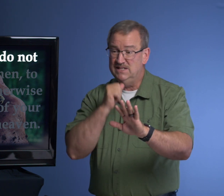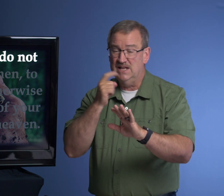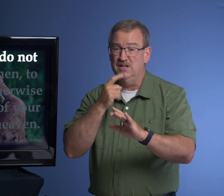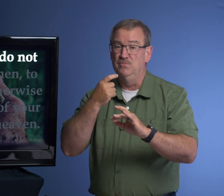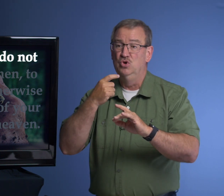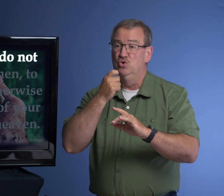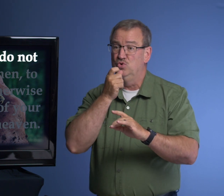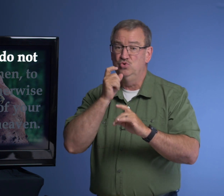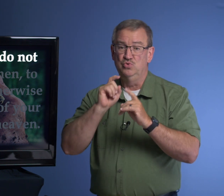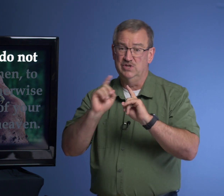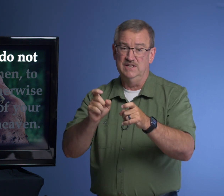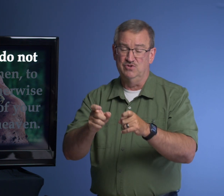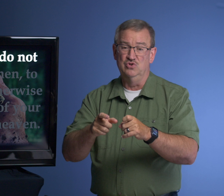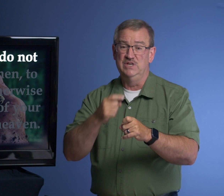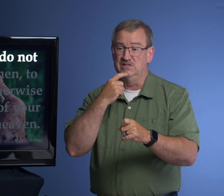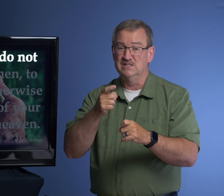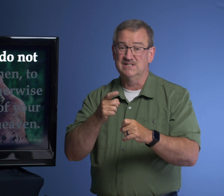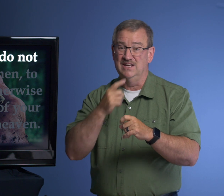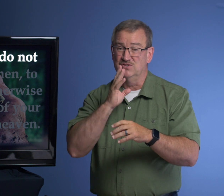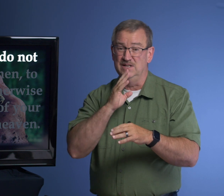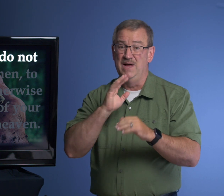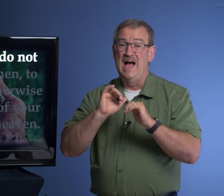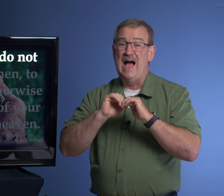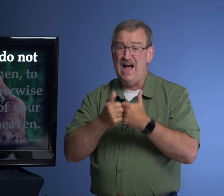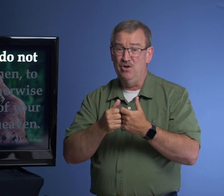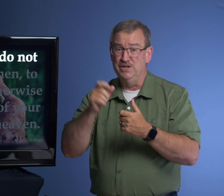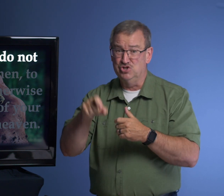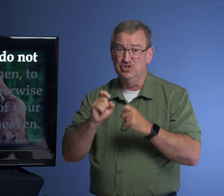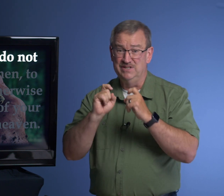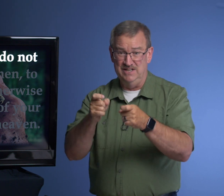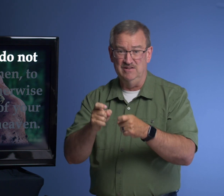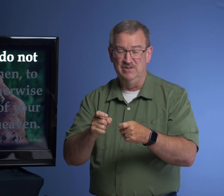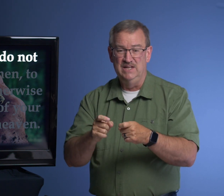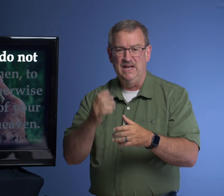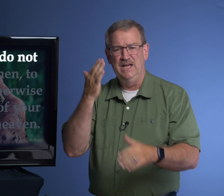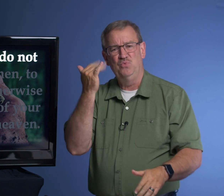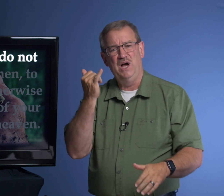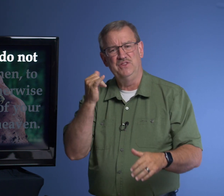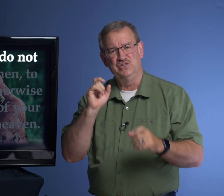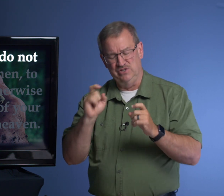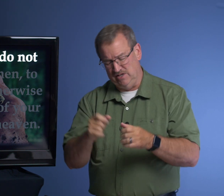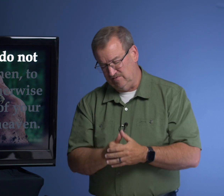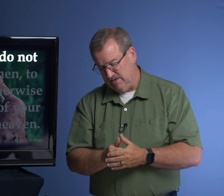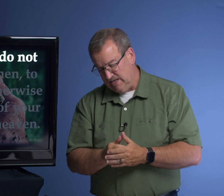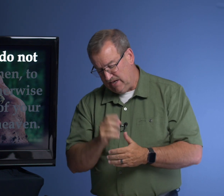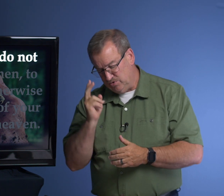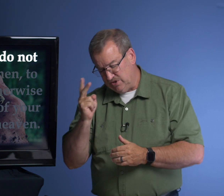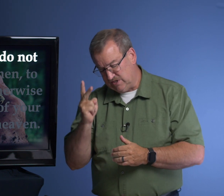tell them who to give to. He just tells them how they should give and why they should give. And we're going to see